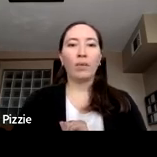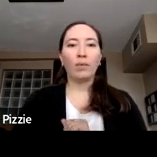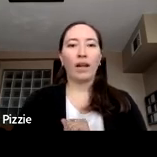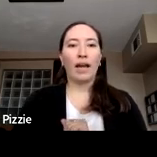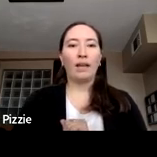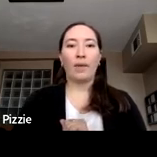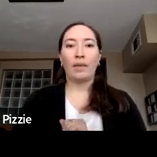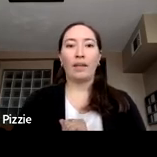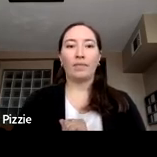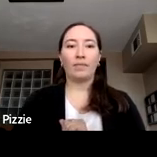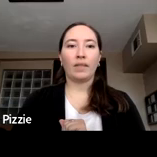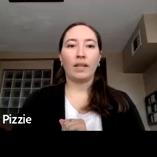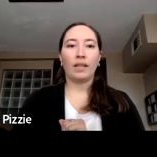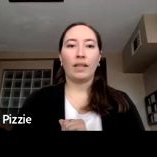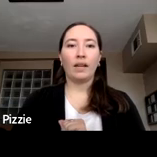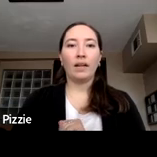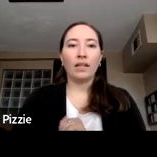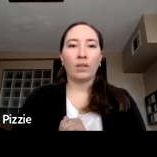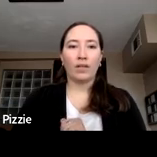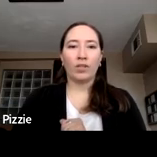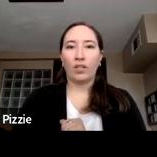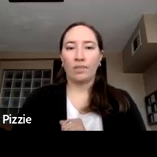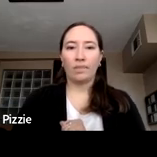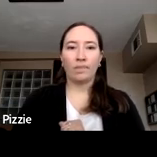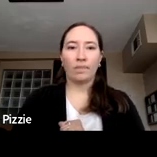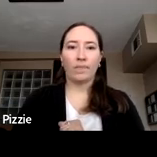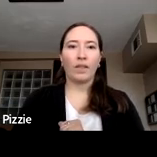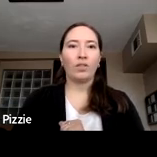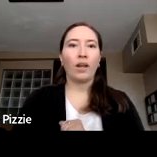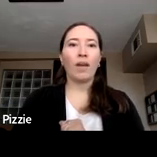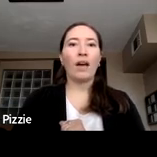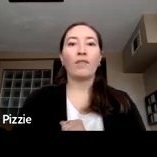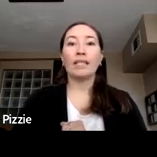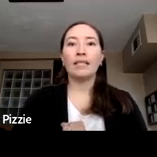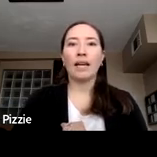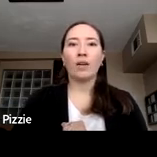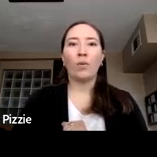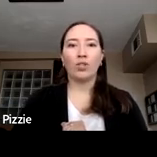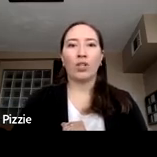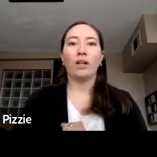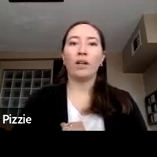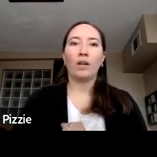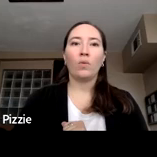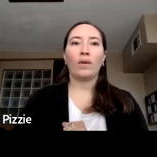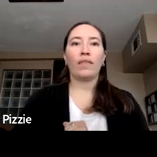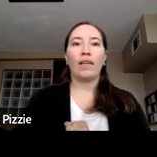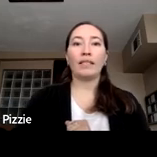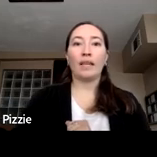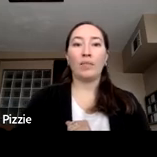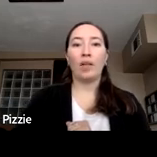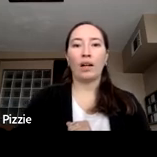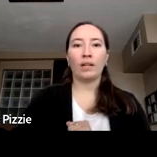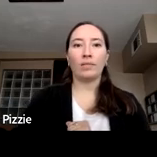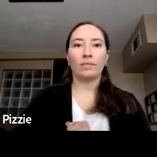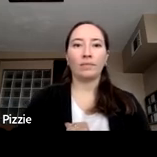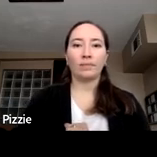So now we want to add maybe our next question. So now we have a second question within that